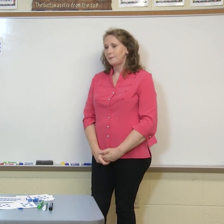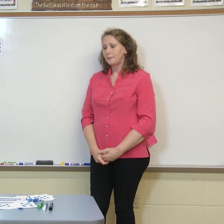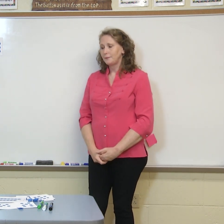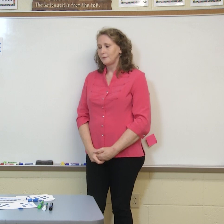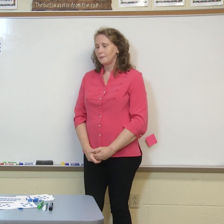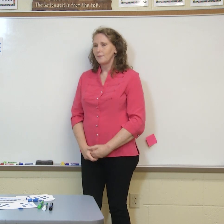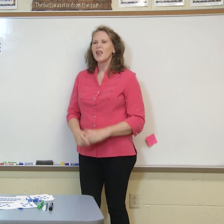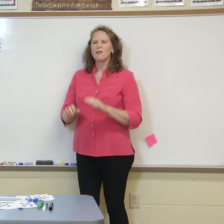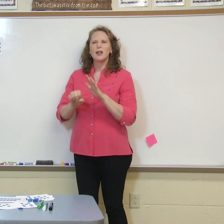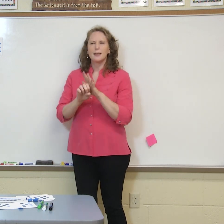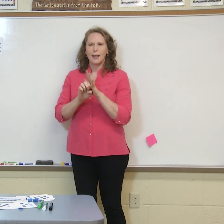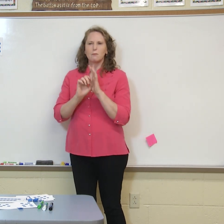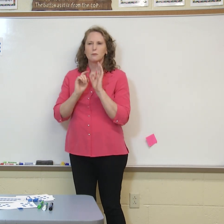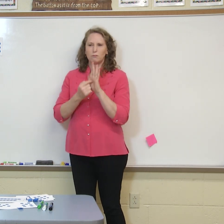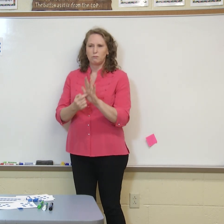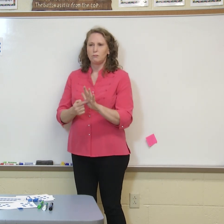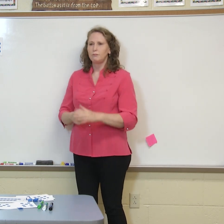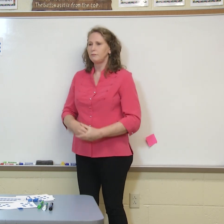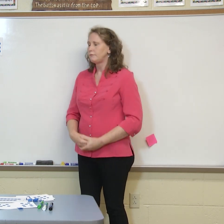Here's an example.